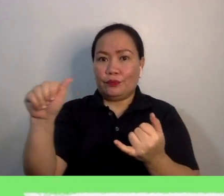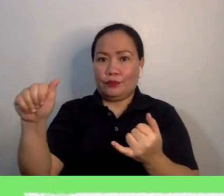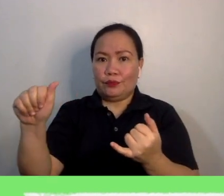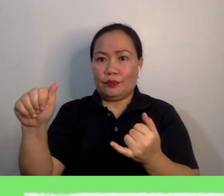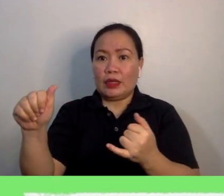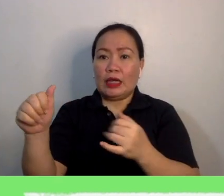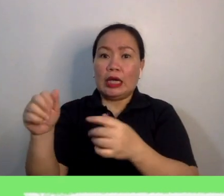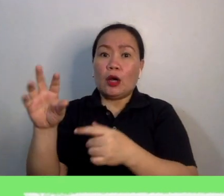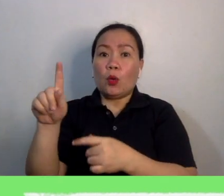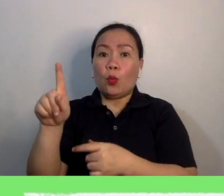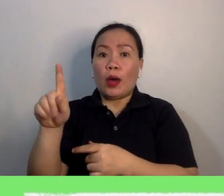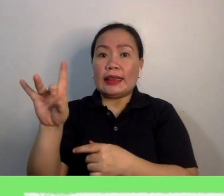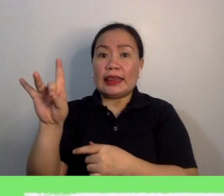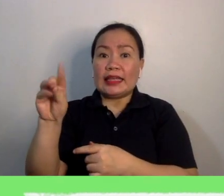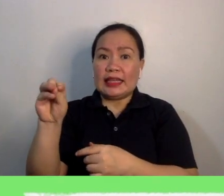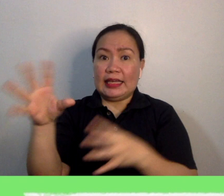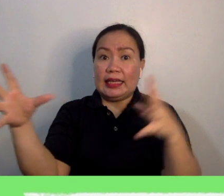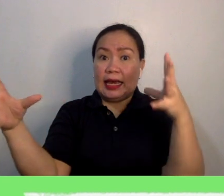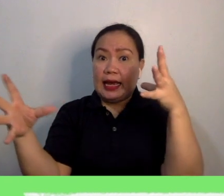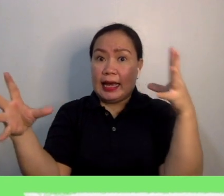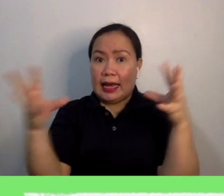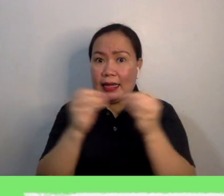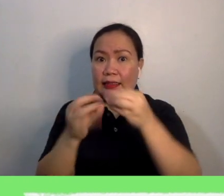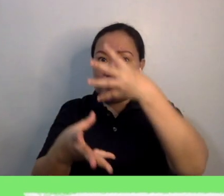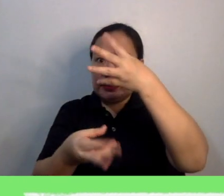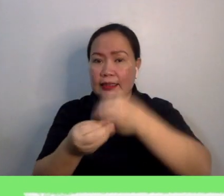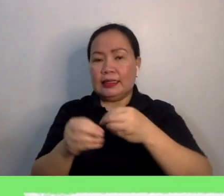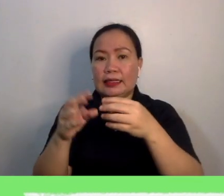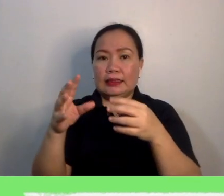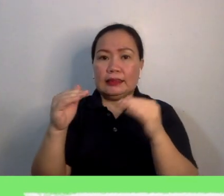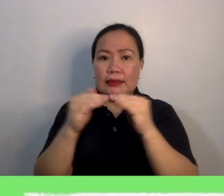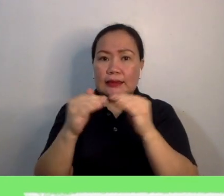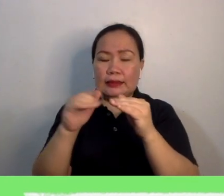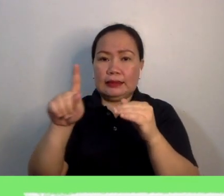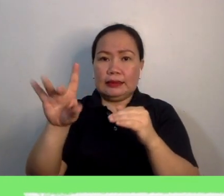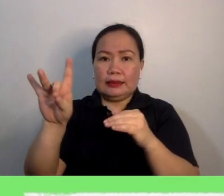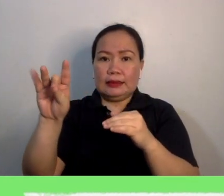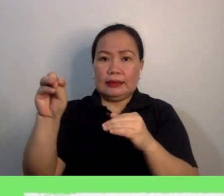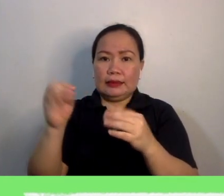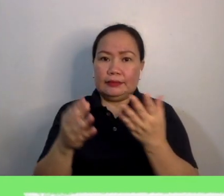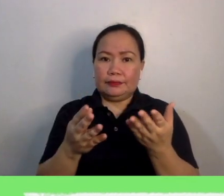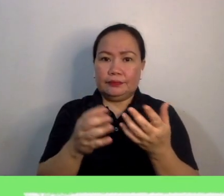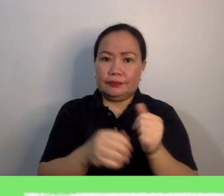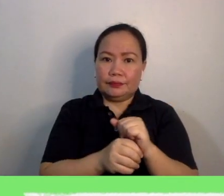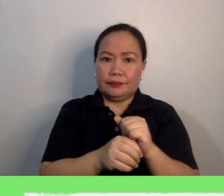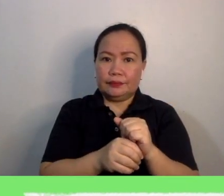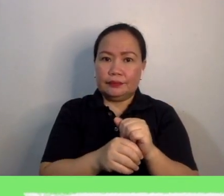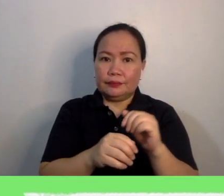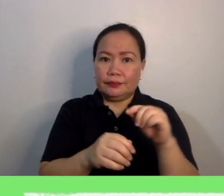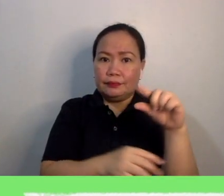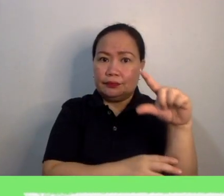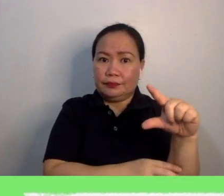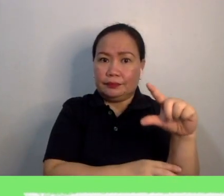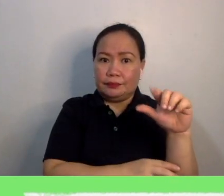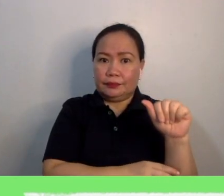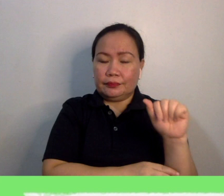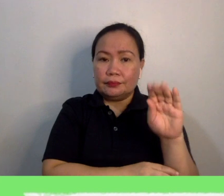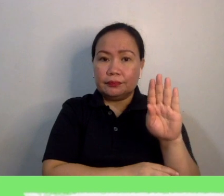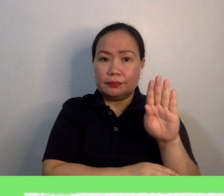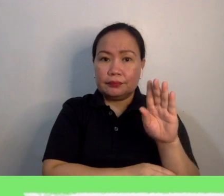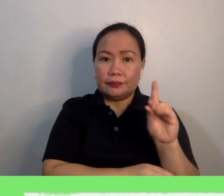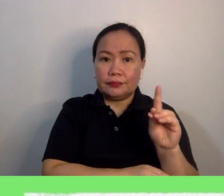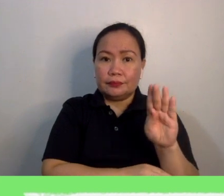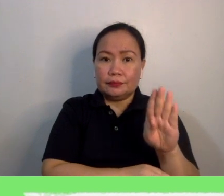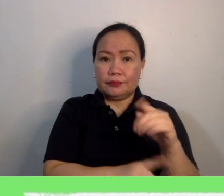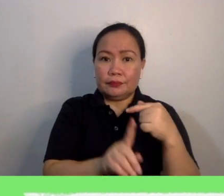180. Let's have an example. So, I have here angle ADB and angle BDC. Okay? So, angle